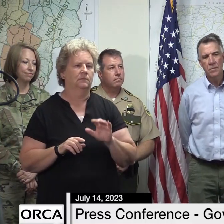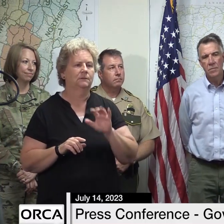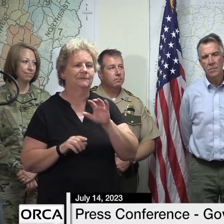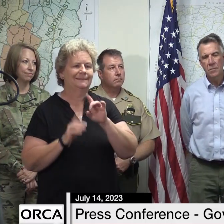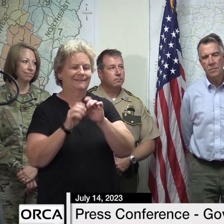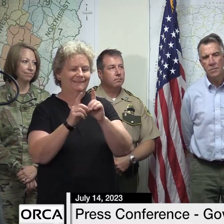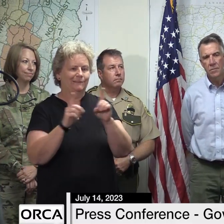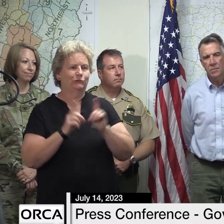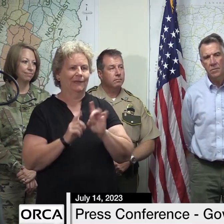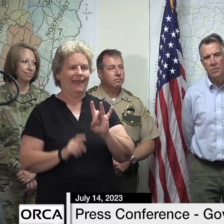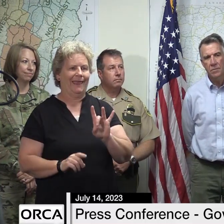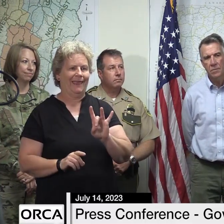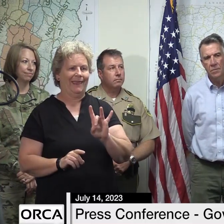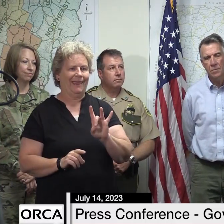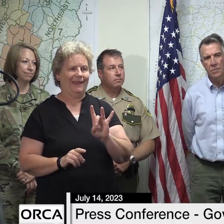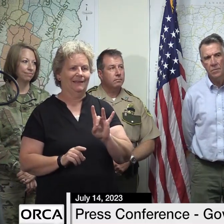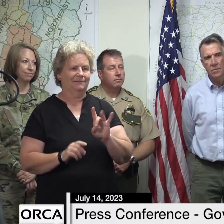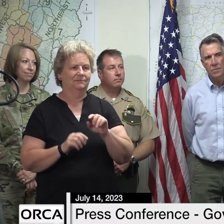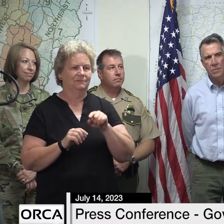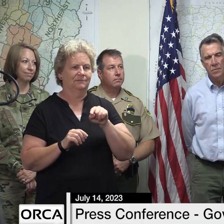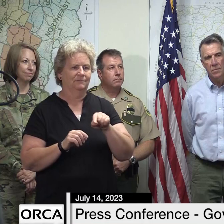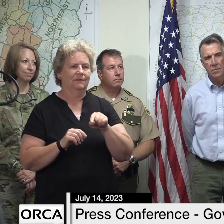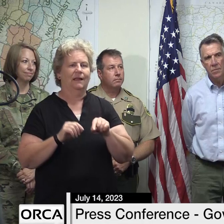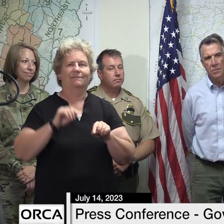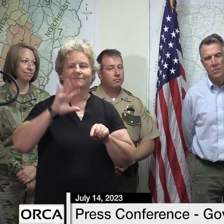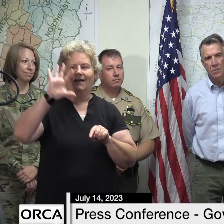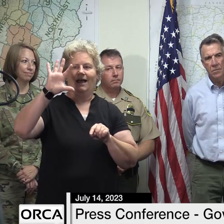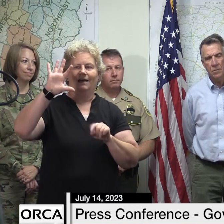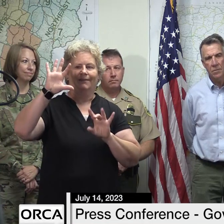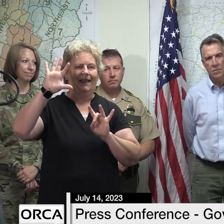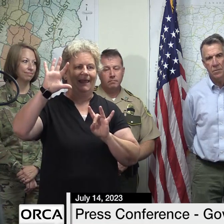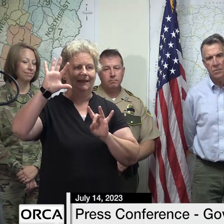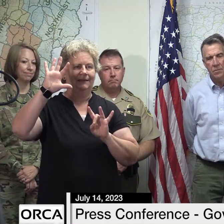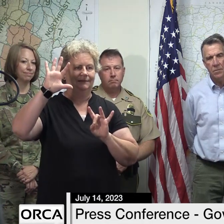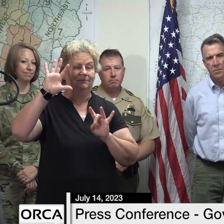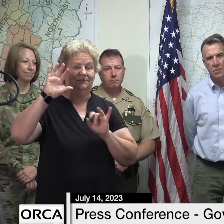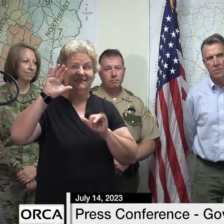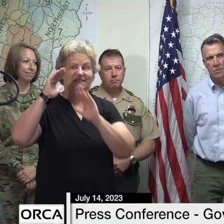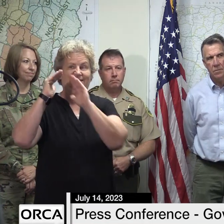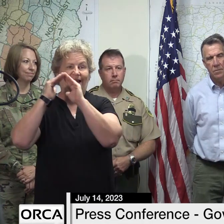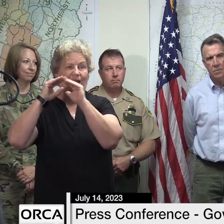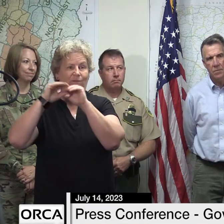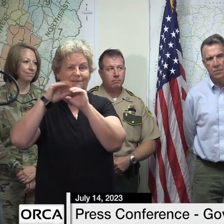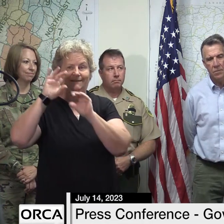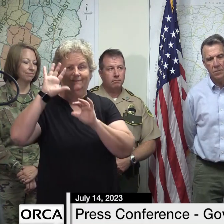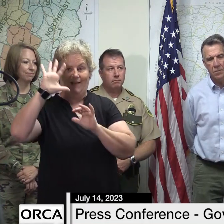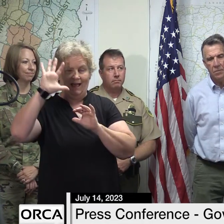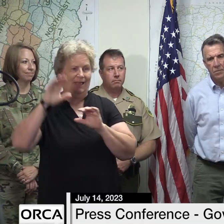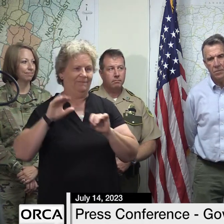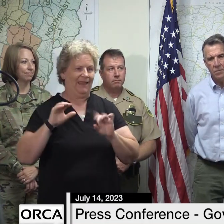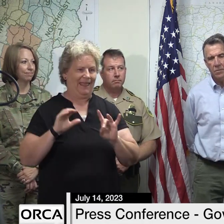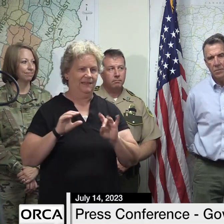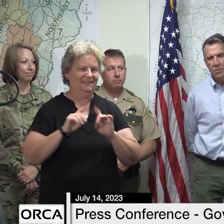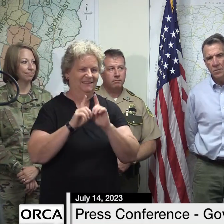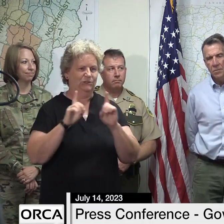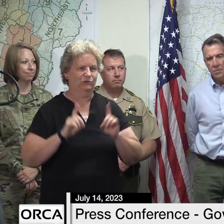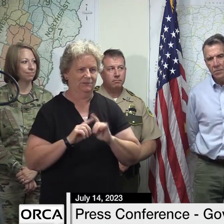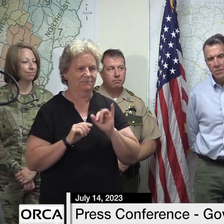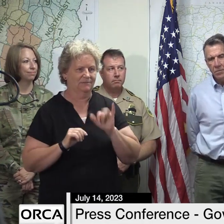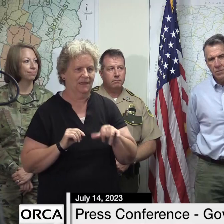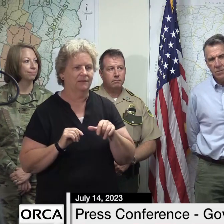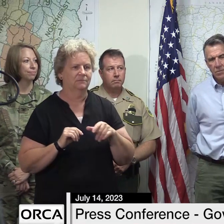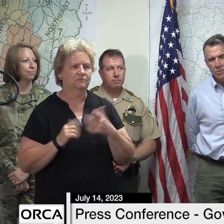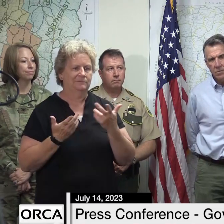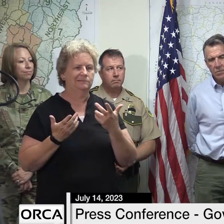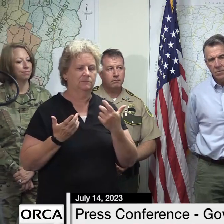area, probably just because they don't have a lot to tell us. But we're not relying on that. We're going to continue to try to assure